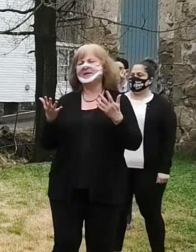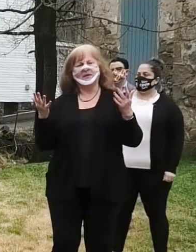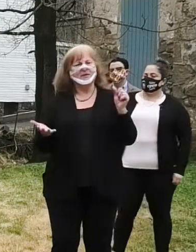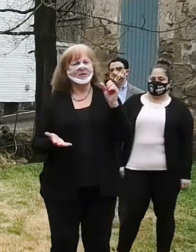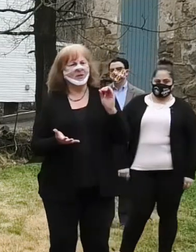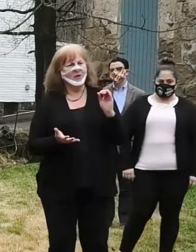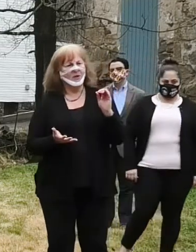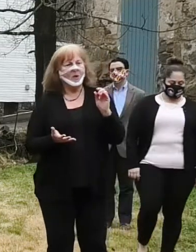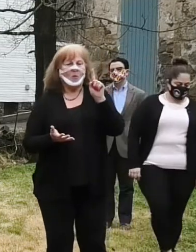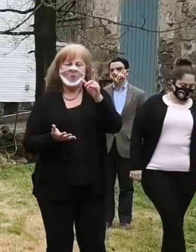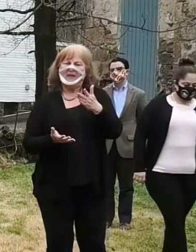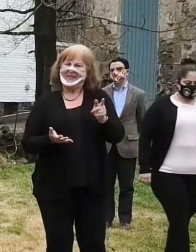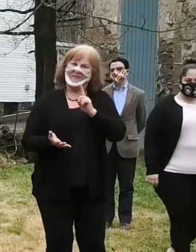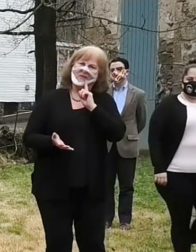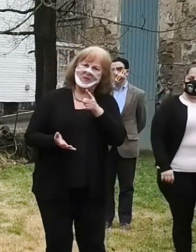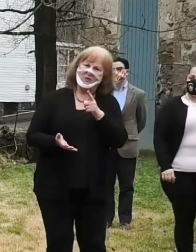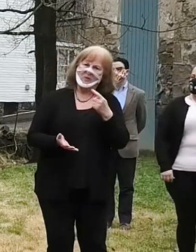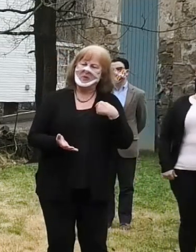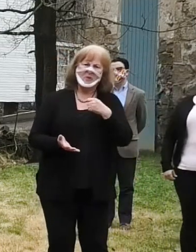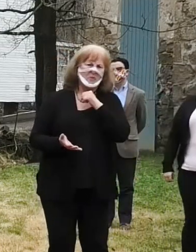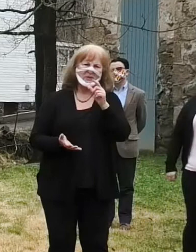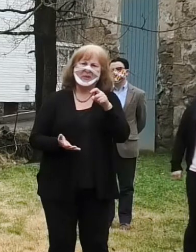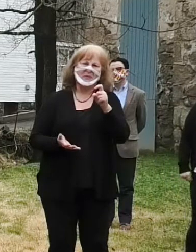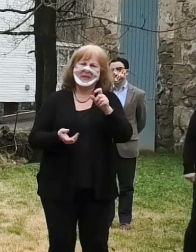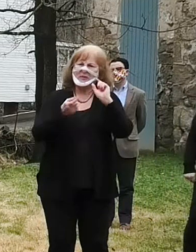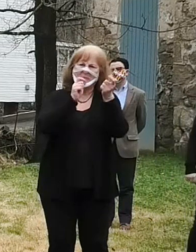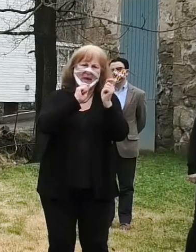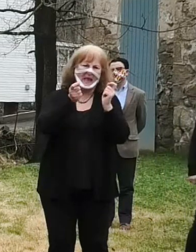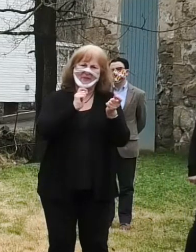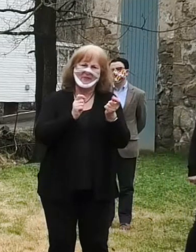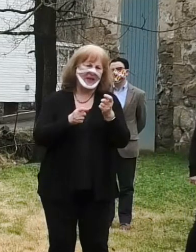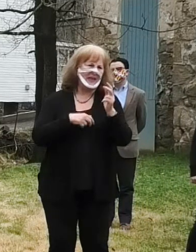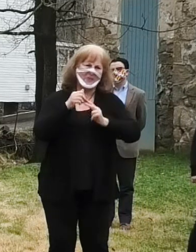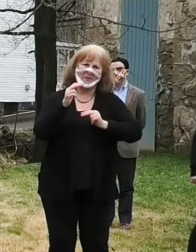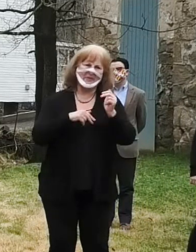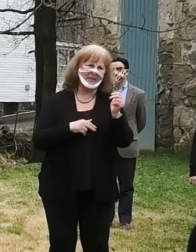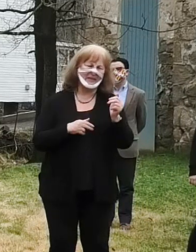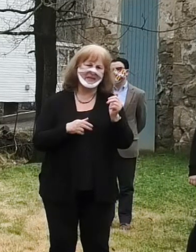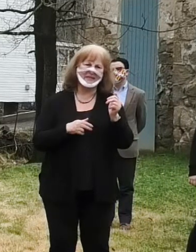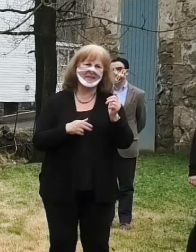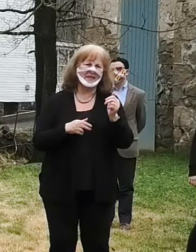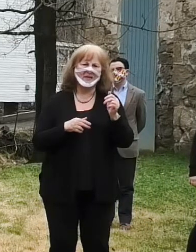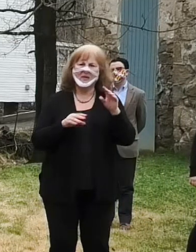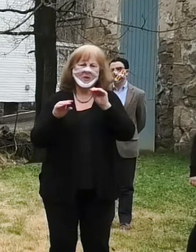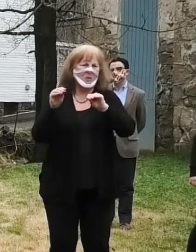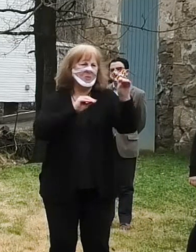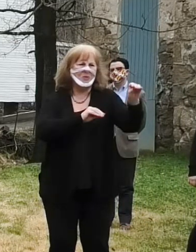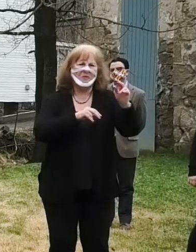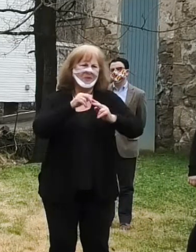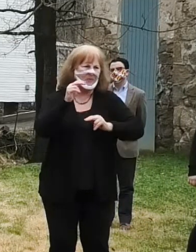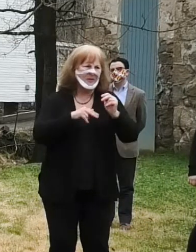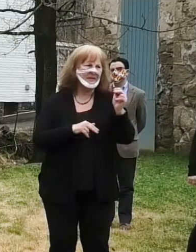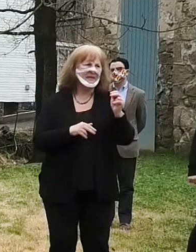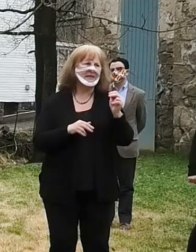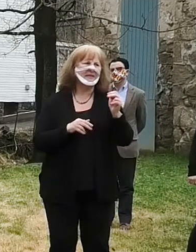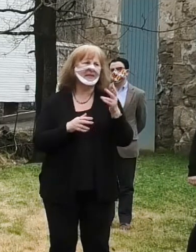So one thing for sure is that we won't need to modify any of the buildings or relocate the buildings